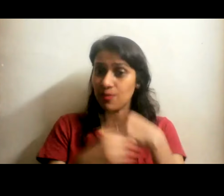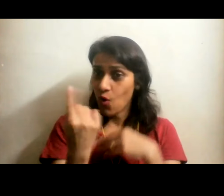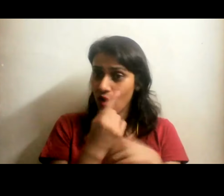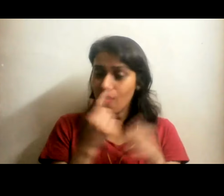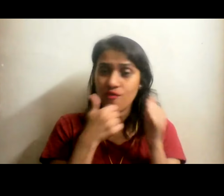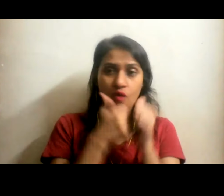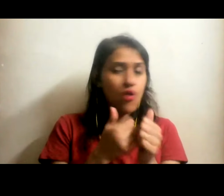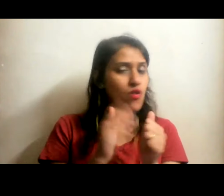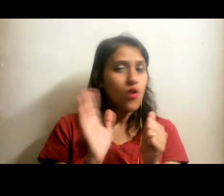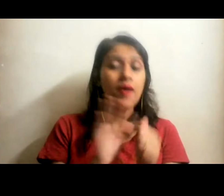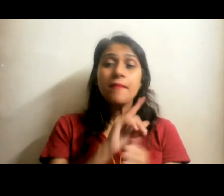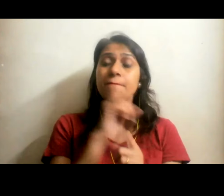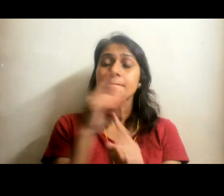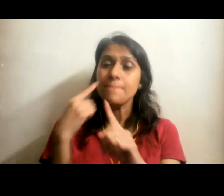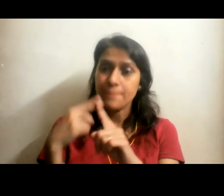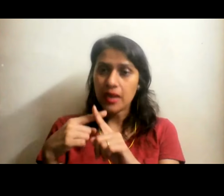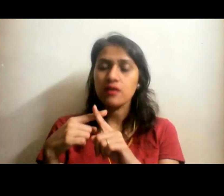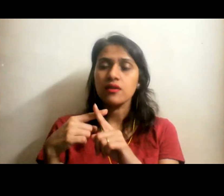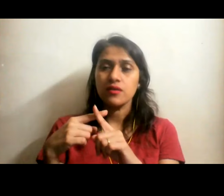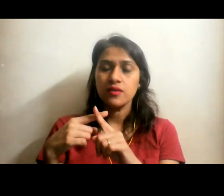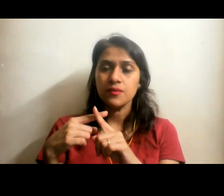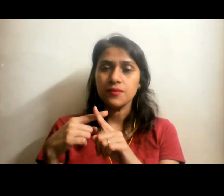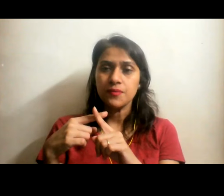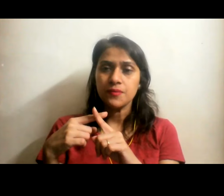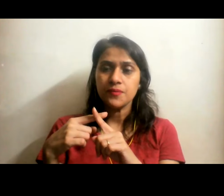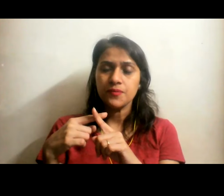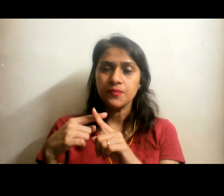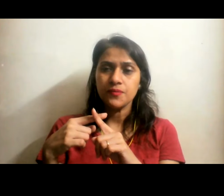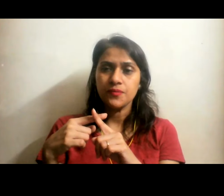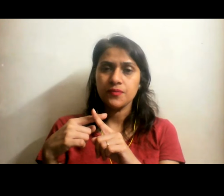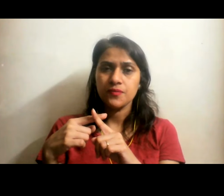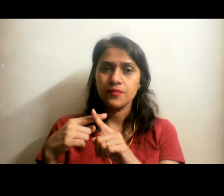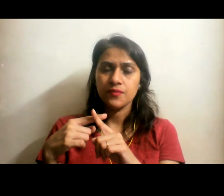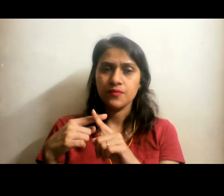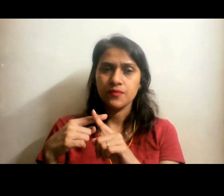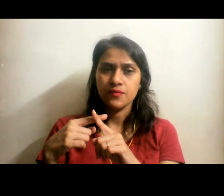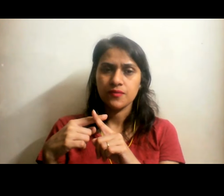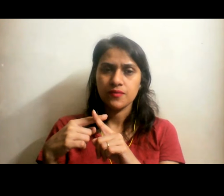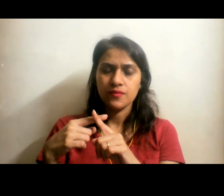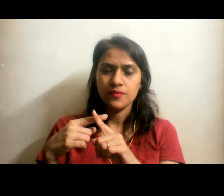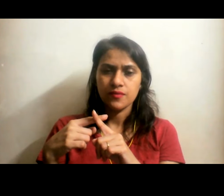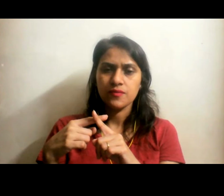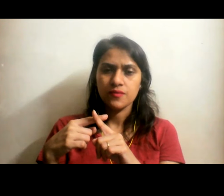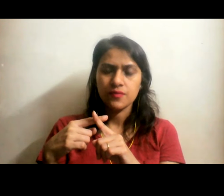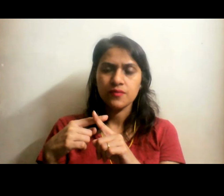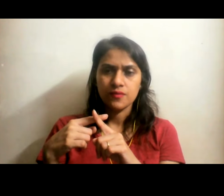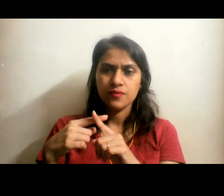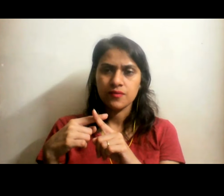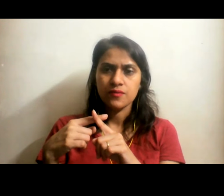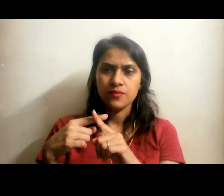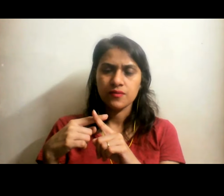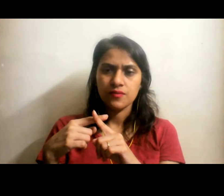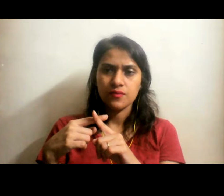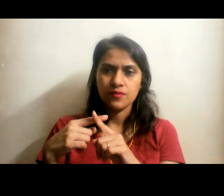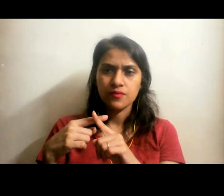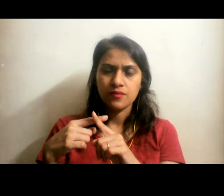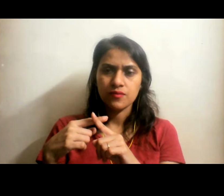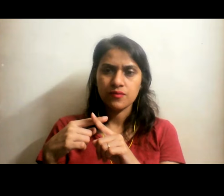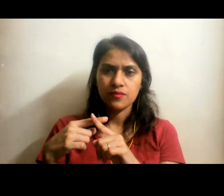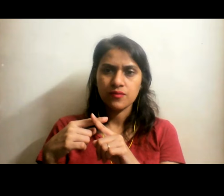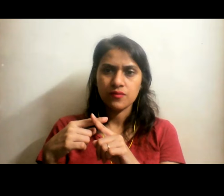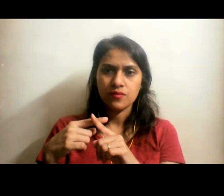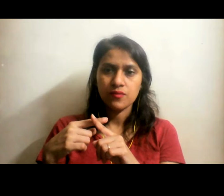but a lot of there is this way where we a